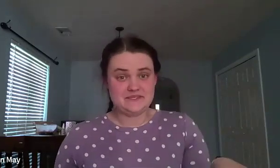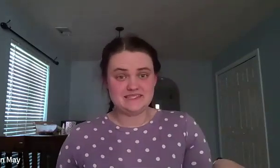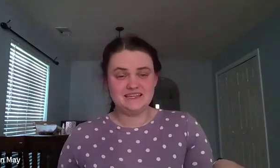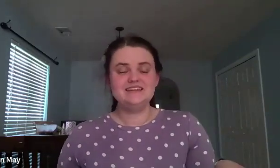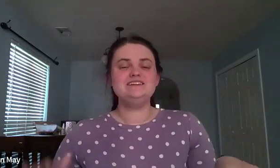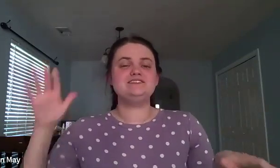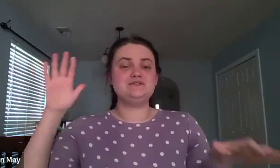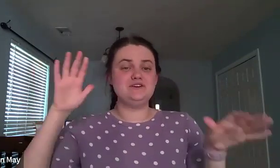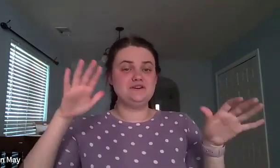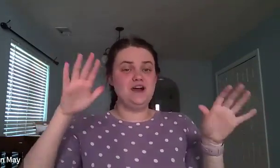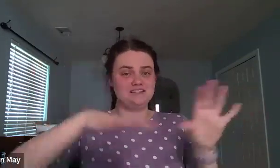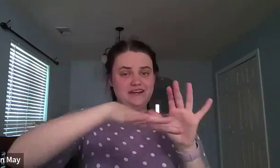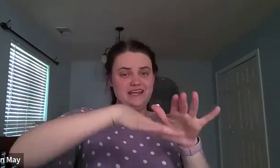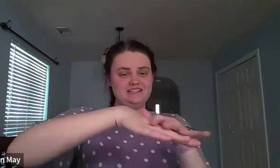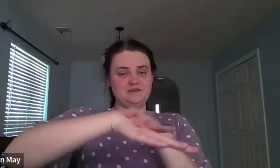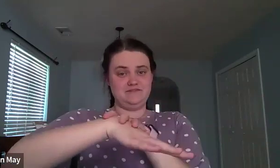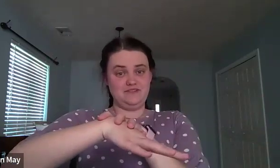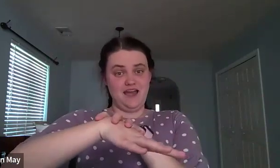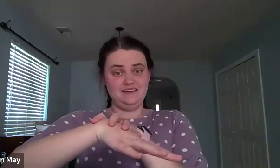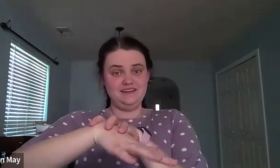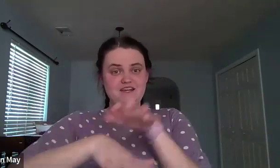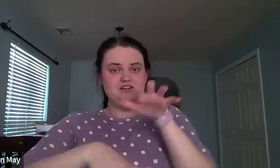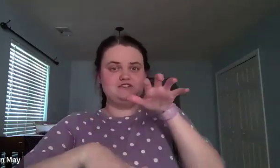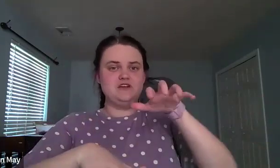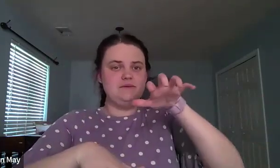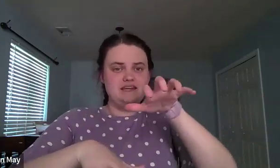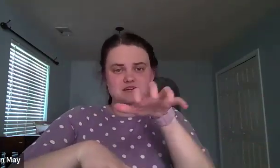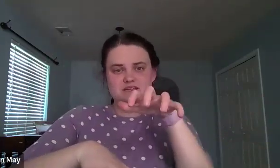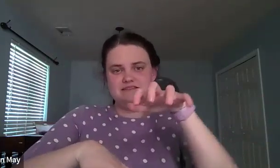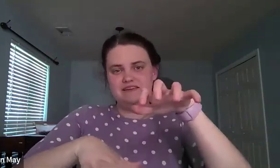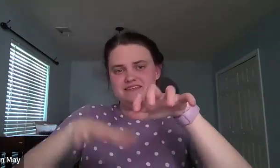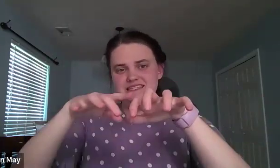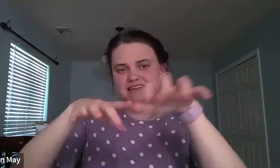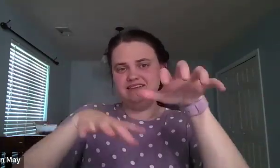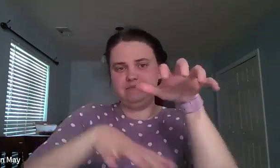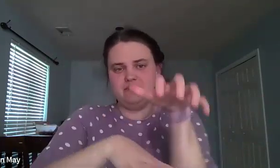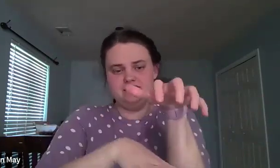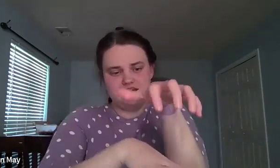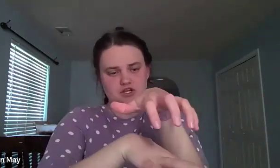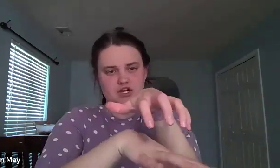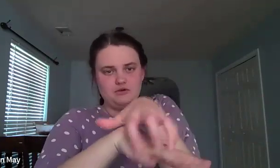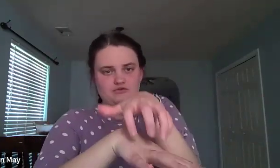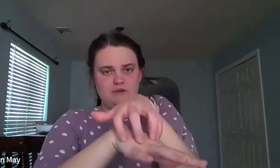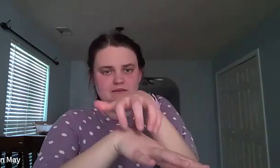grapes. So your non-dominant hand is going to be flat. Your dominant hand is going to be in like these slightly like bent, and you're going to go